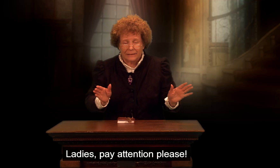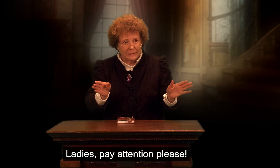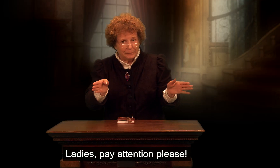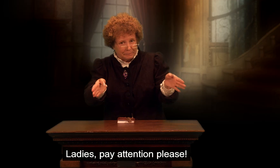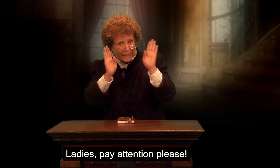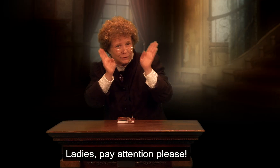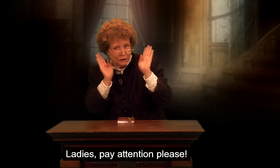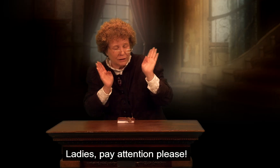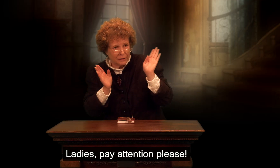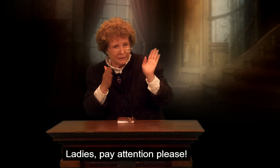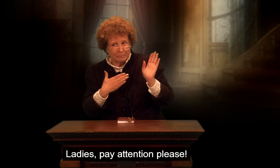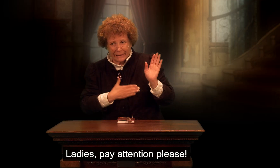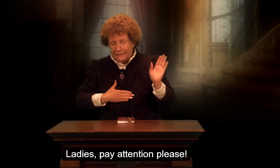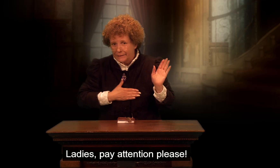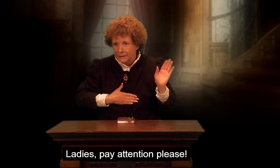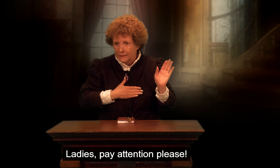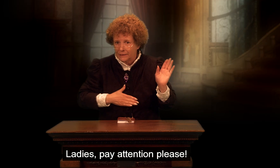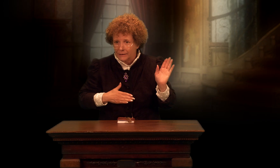Ladies, pay attention, please.